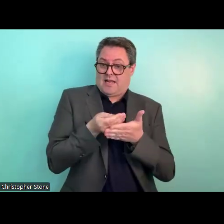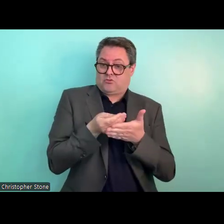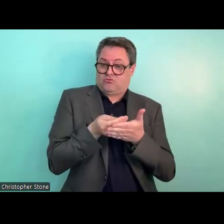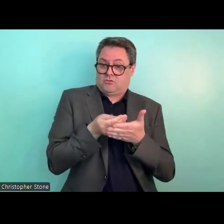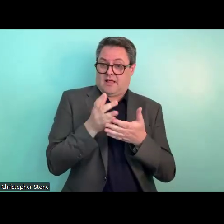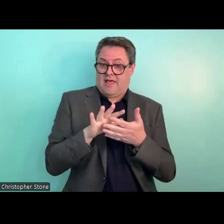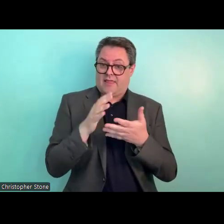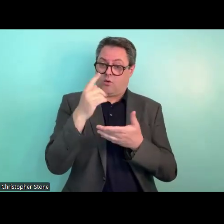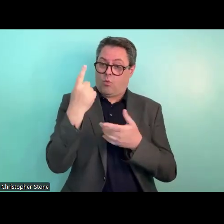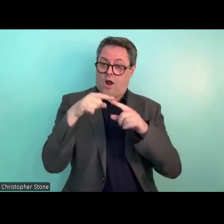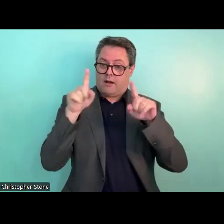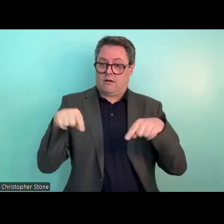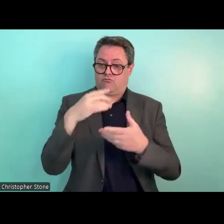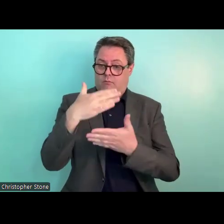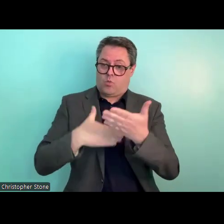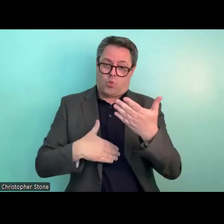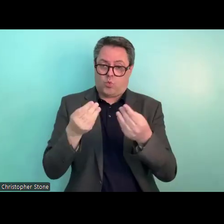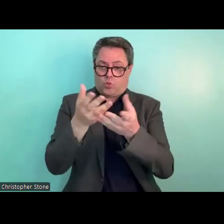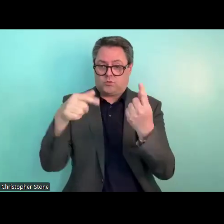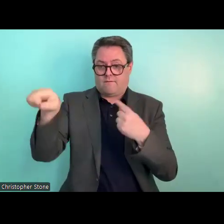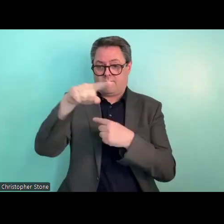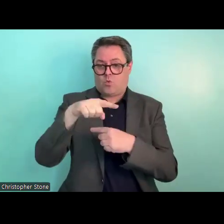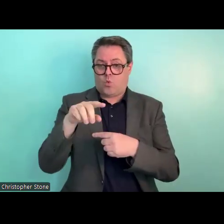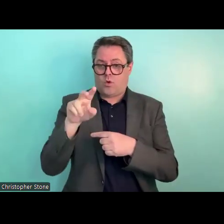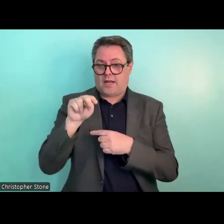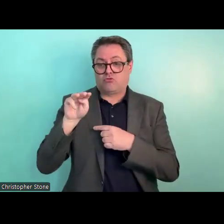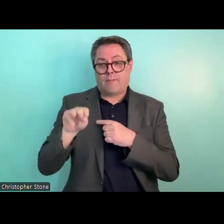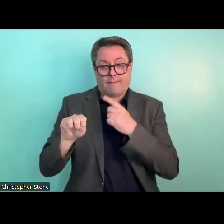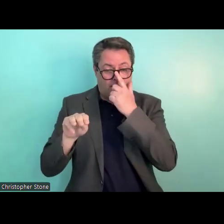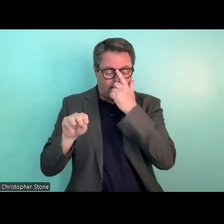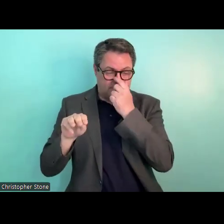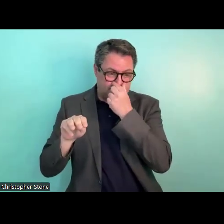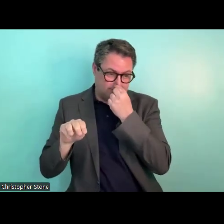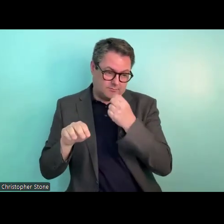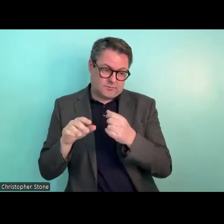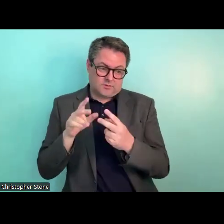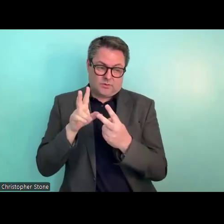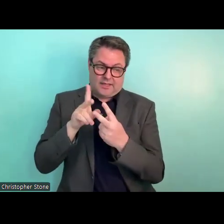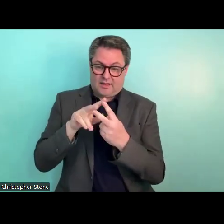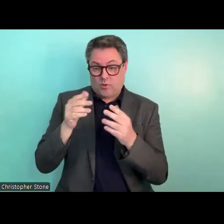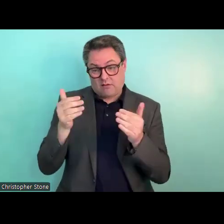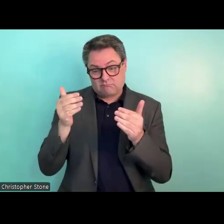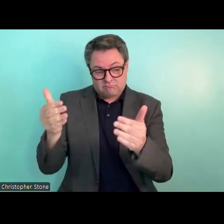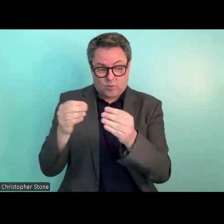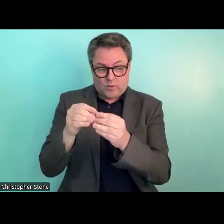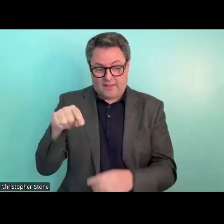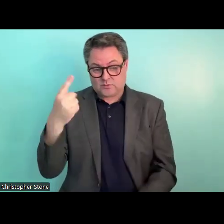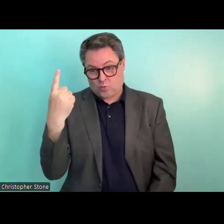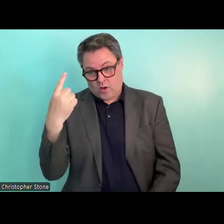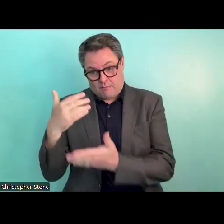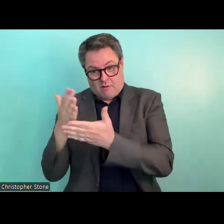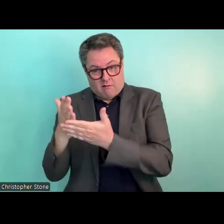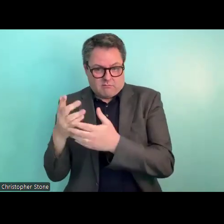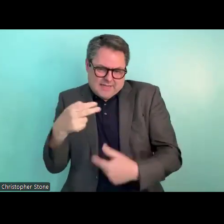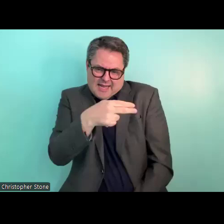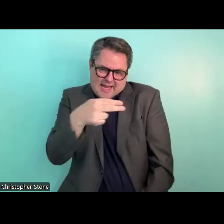Can we vote that person in so they are able to act as our auditor and look at the reports from